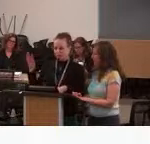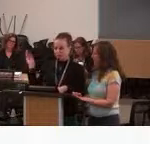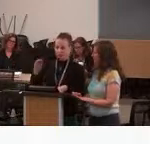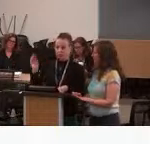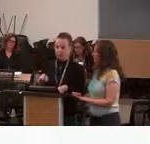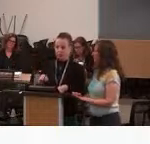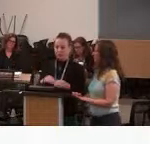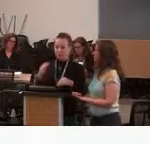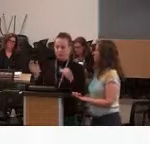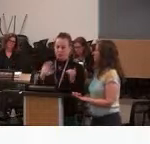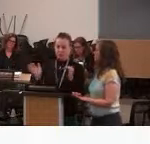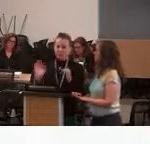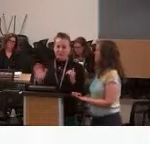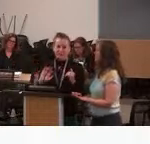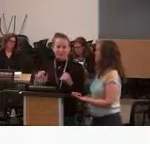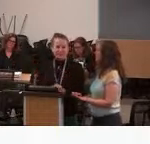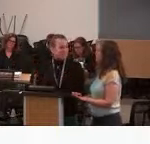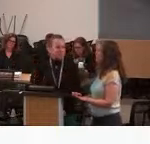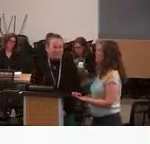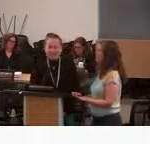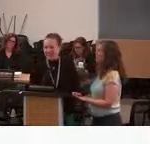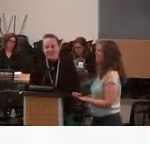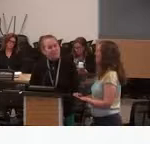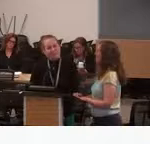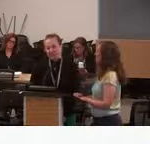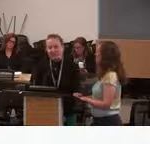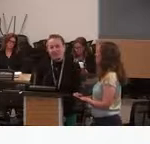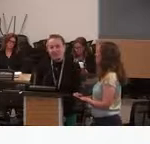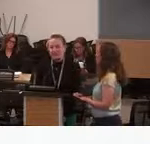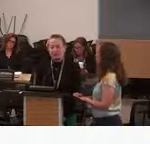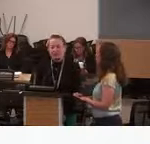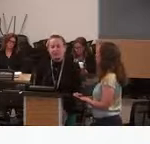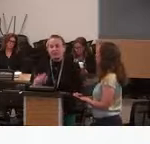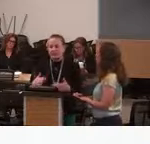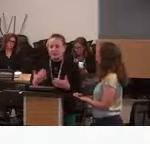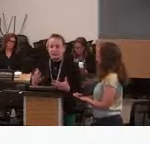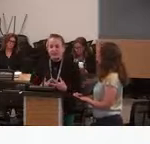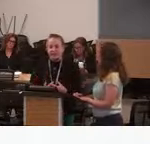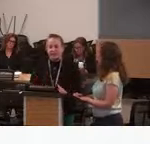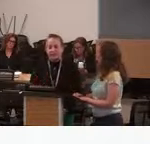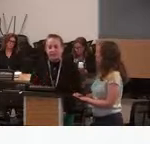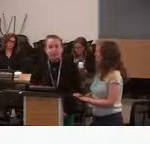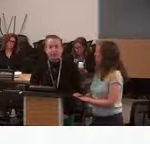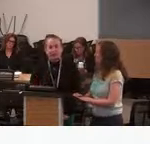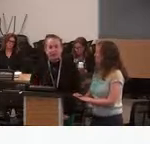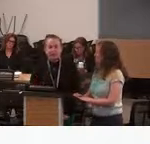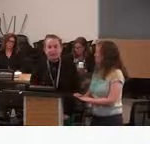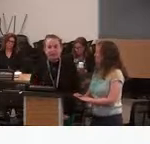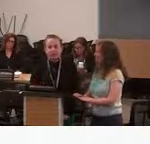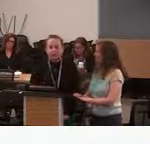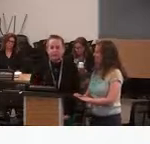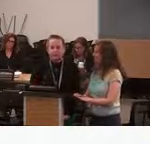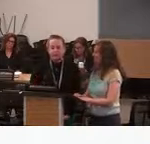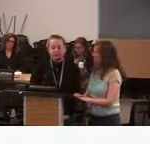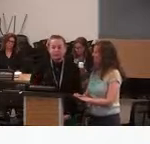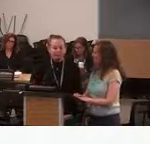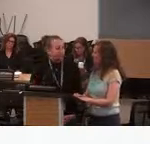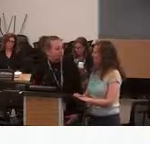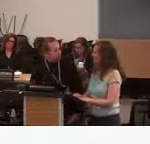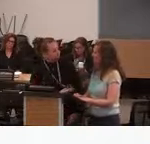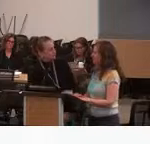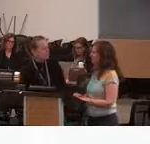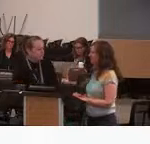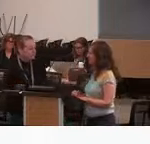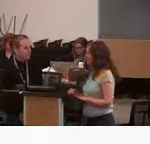have interpreters come to our groups and do both. It did not work very well. So we're really kind of sorting it out, and we were really happy with how it worked this year. So